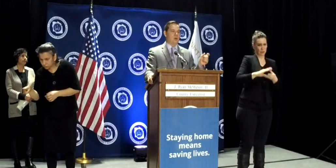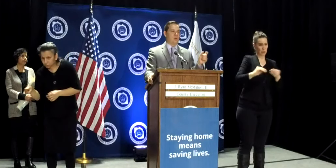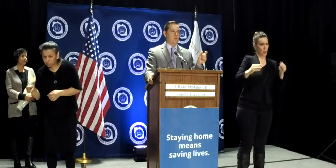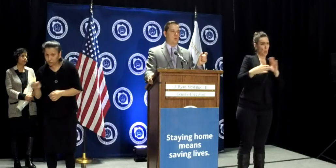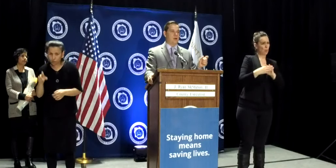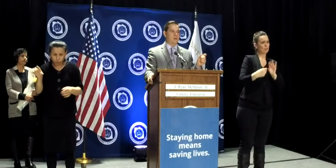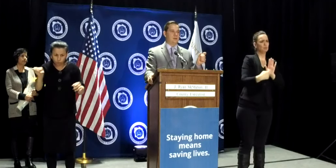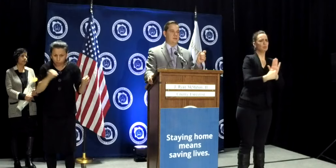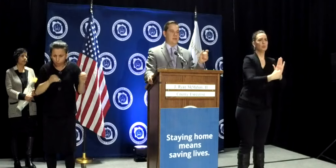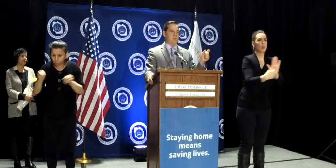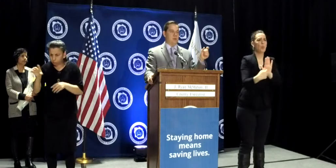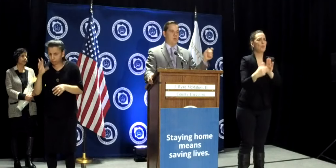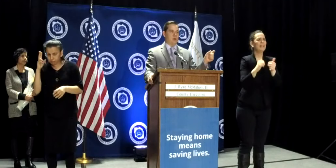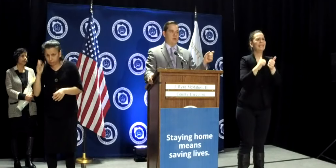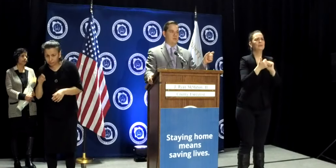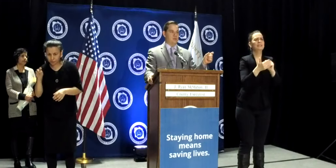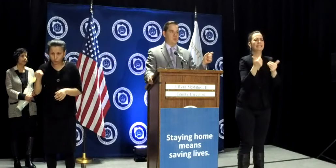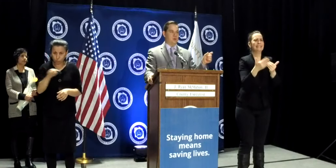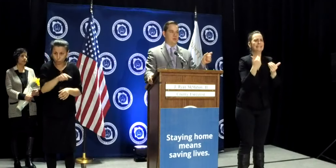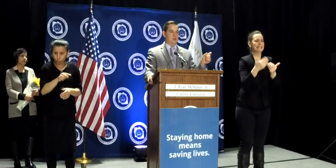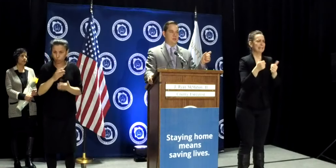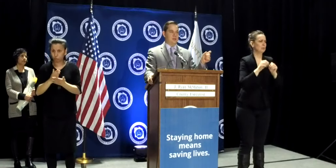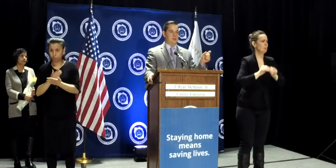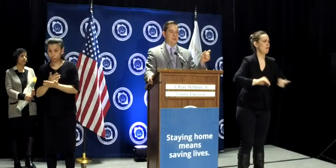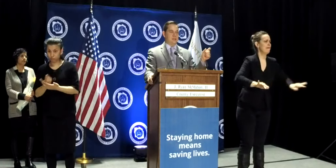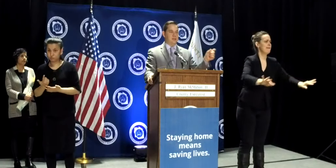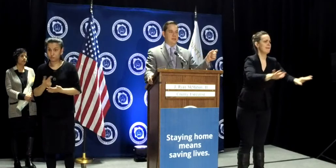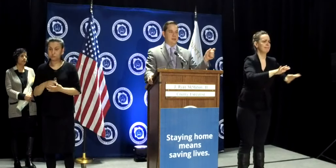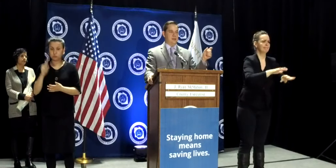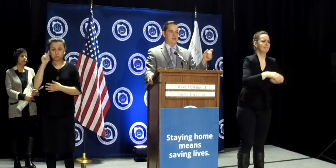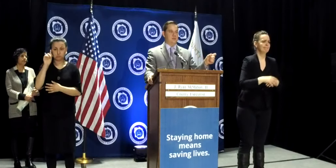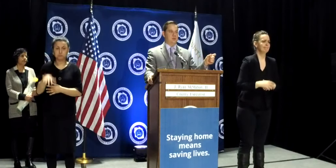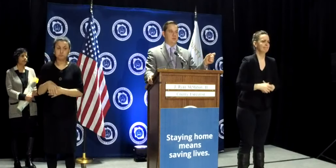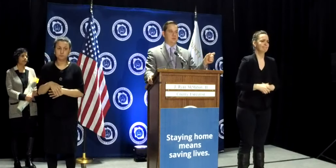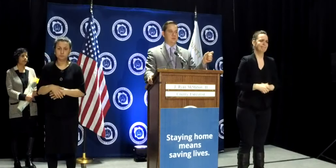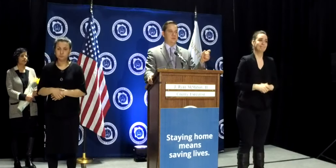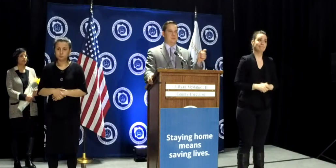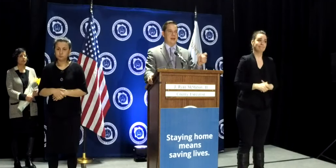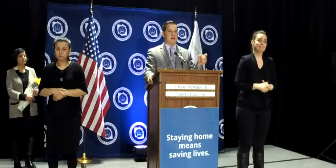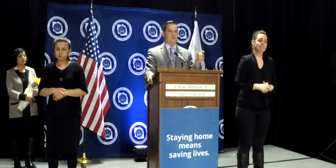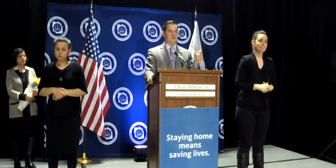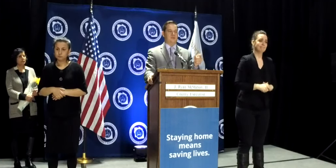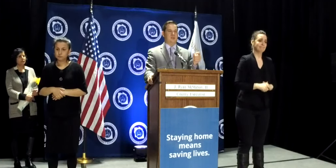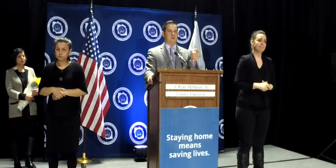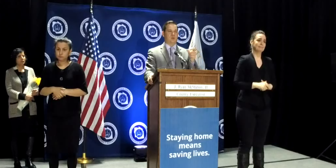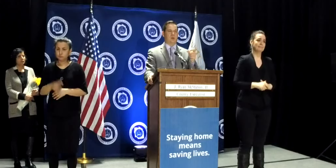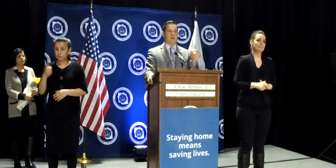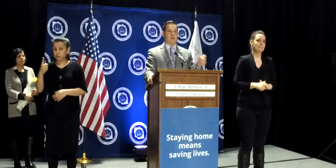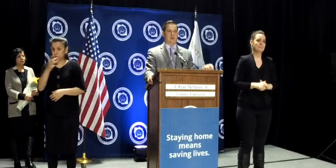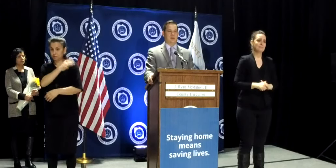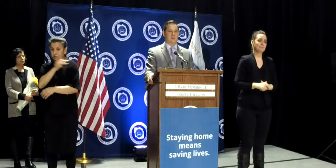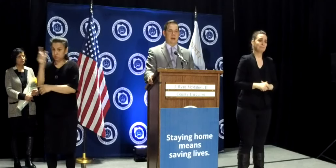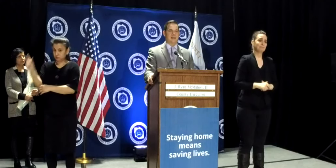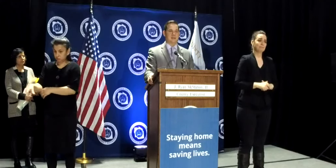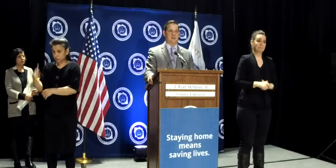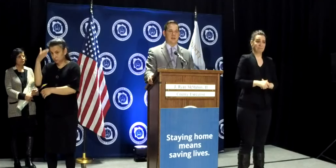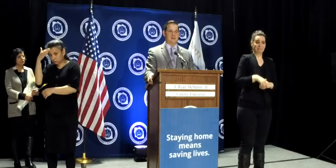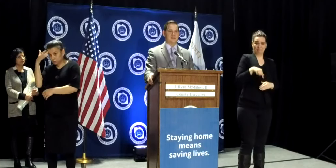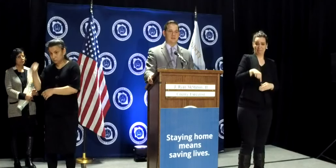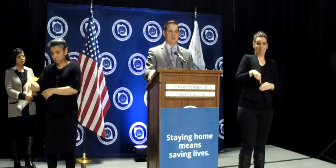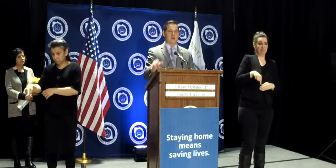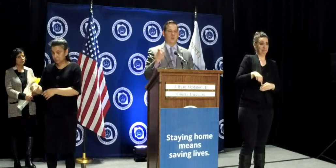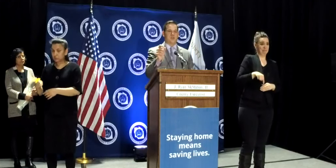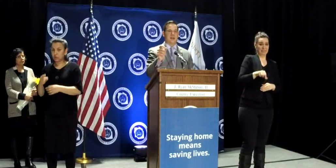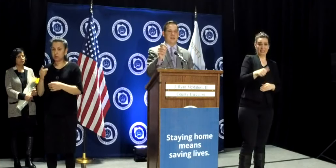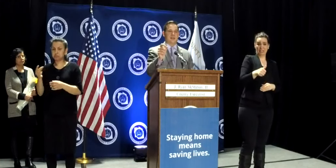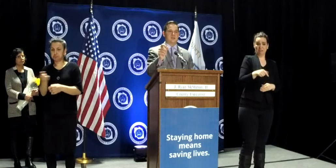how one example by one individual can lead into 10, 15, 20 positive